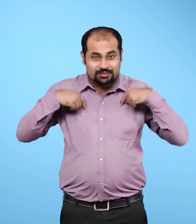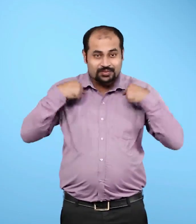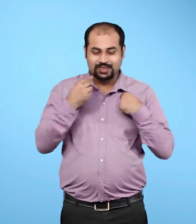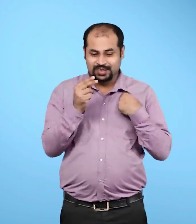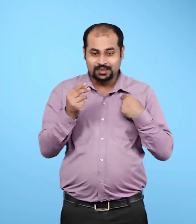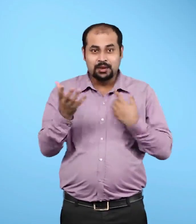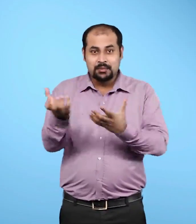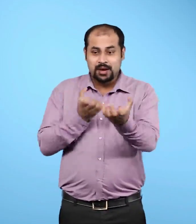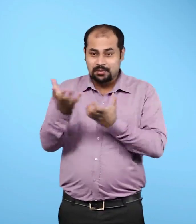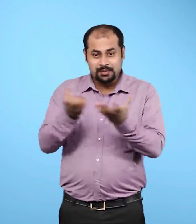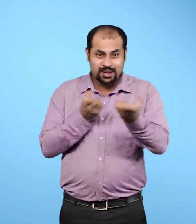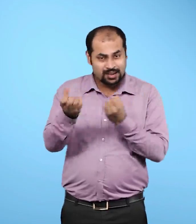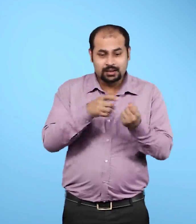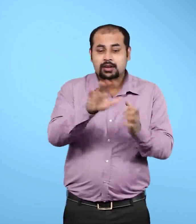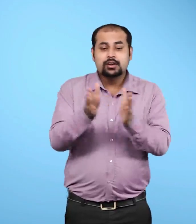other children take.